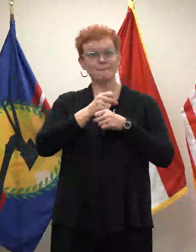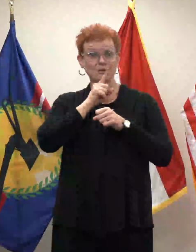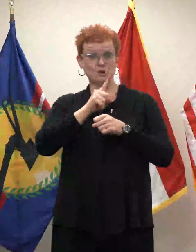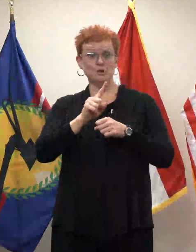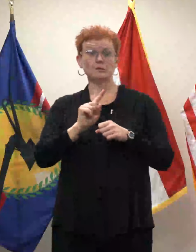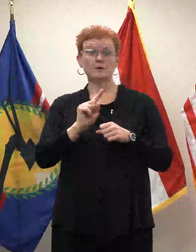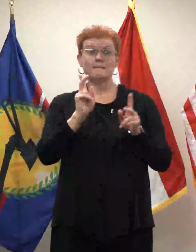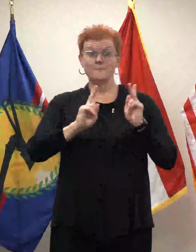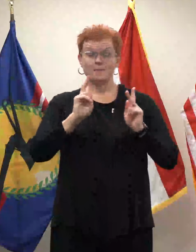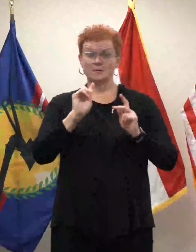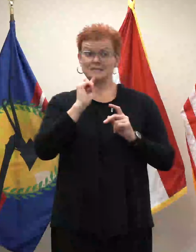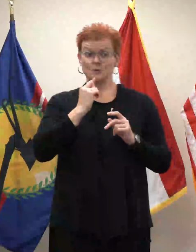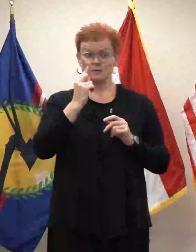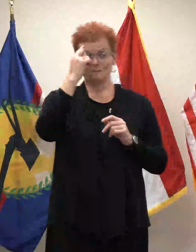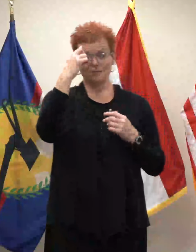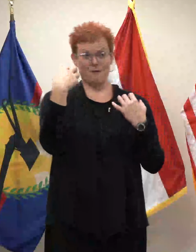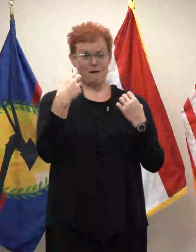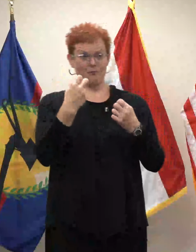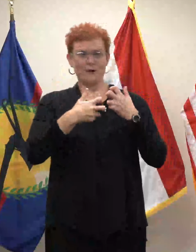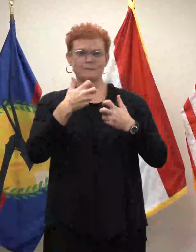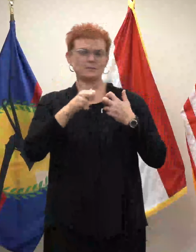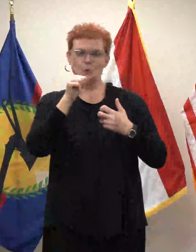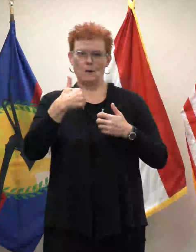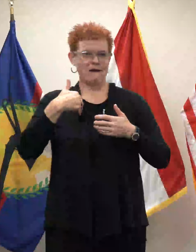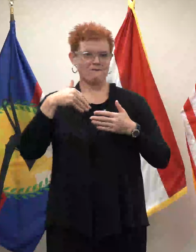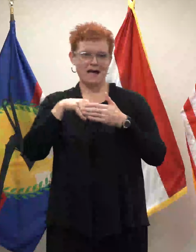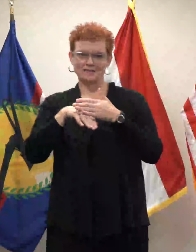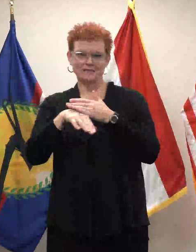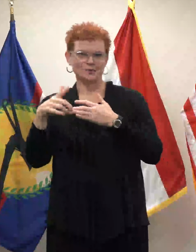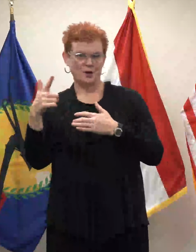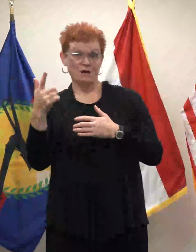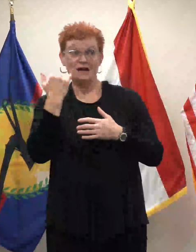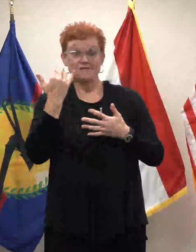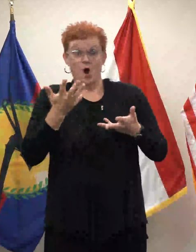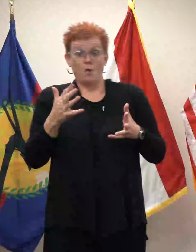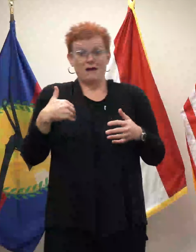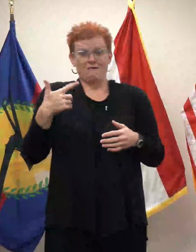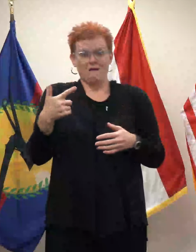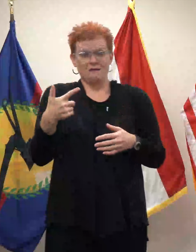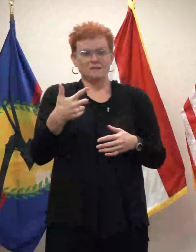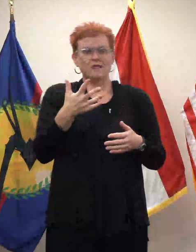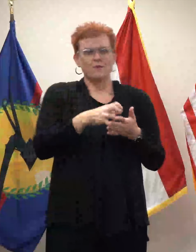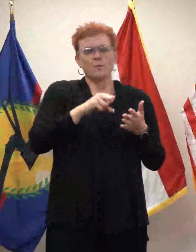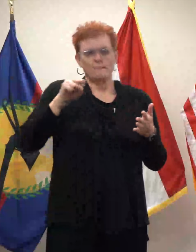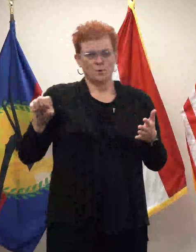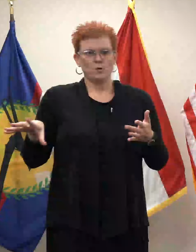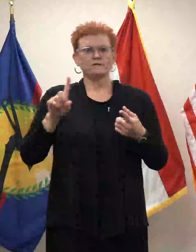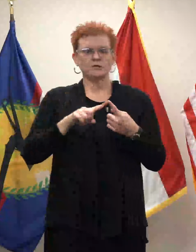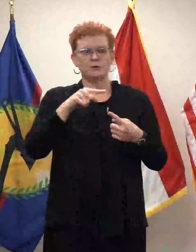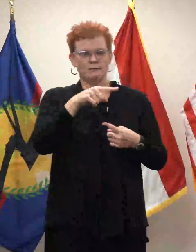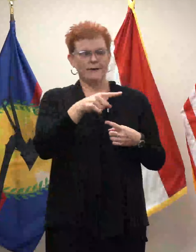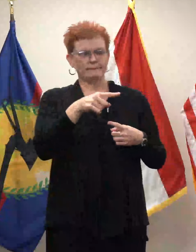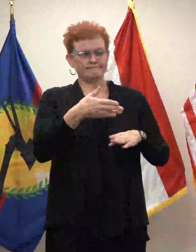serious mental health issues or a danger to themselves or others don't have access to guns, or if they do have guns, then they're removed until they're in the